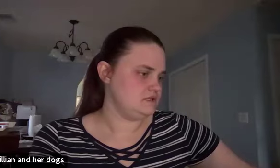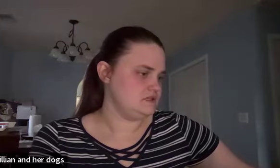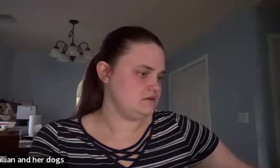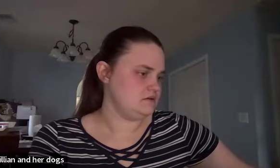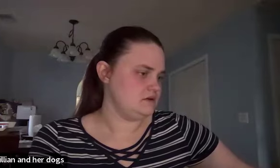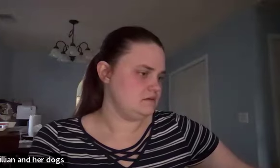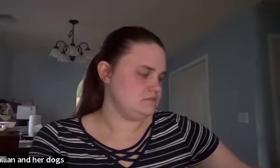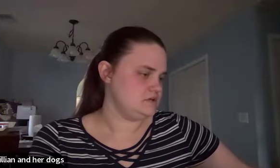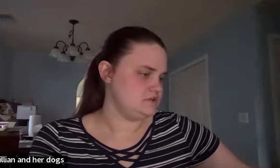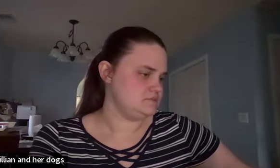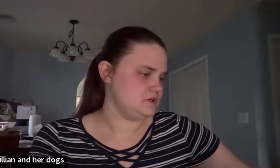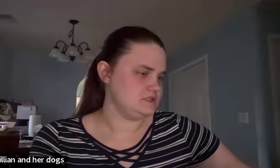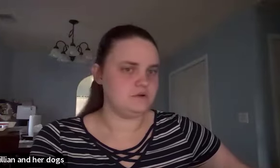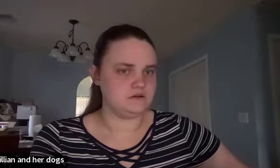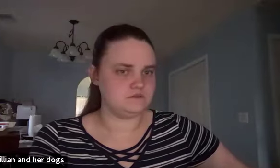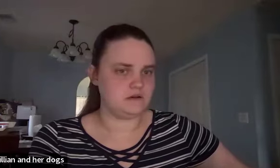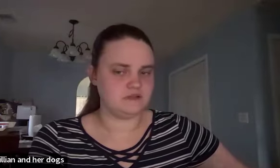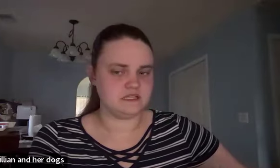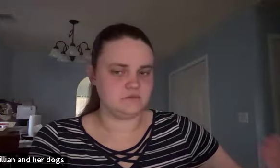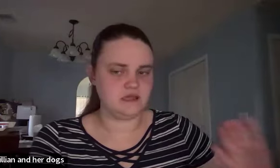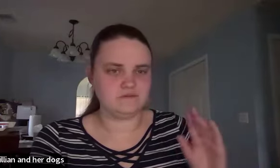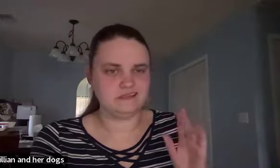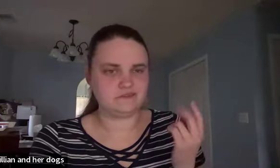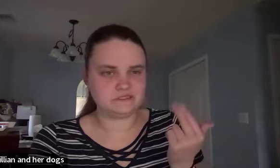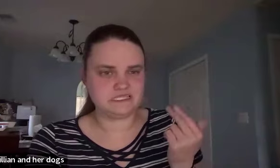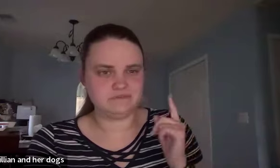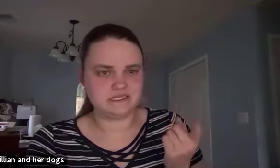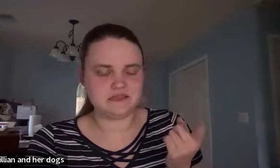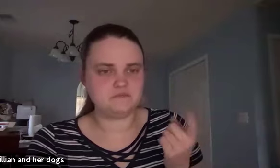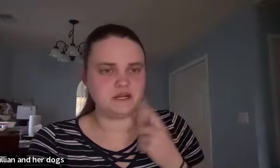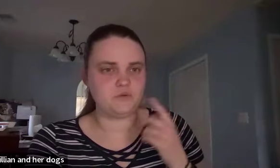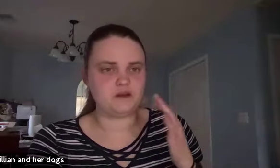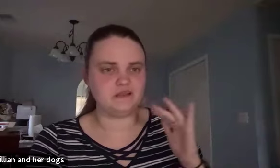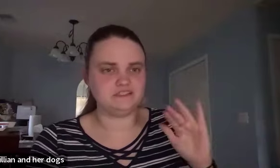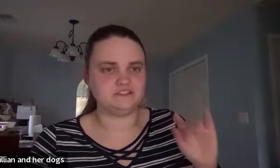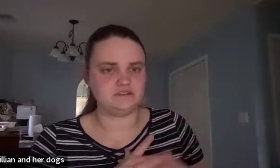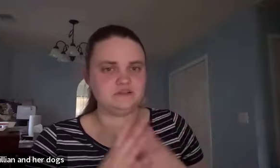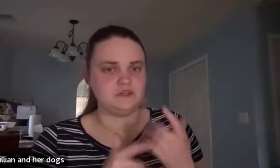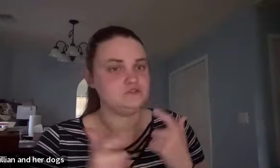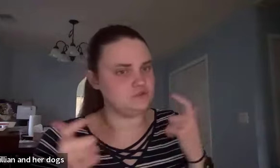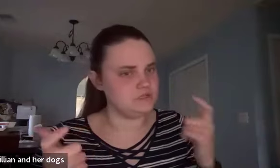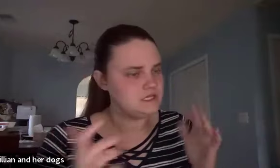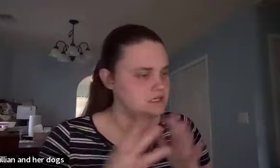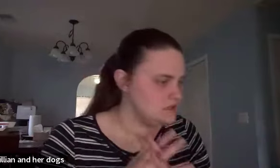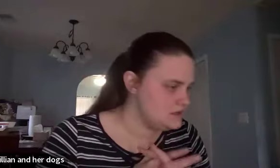We did all our numbers. I'm trying to see what else, because I know we have like 13 minutes left, but I don't want to like start something too big.